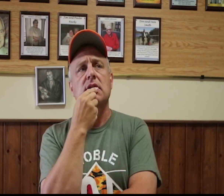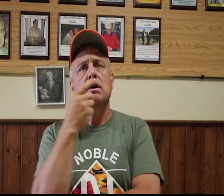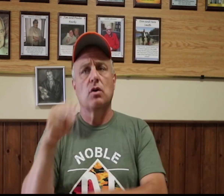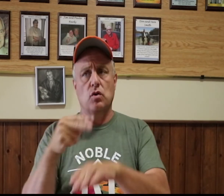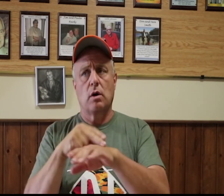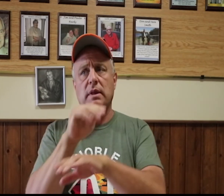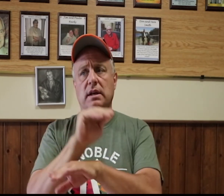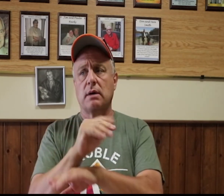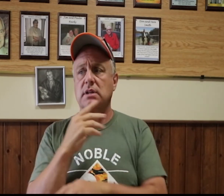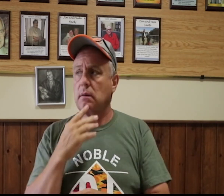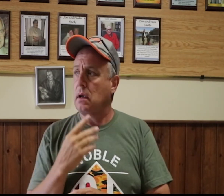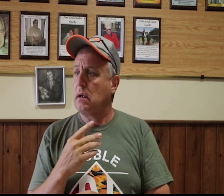Normally, and I say,